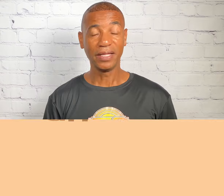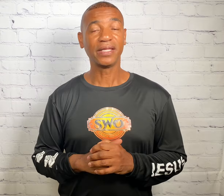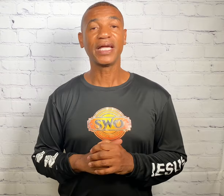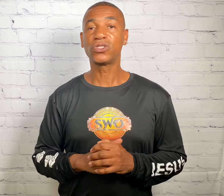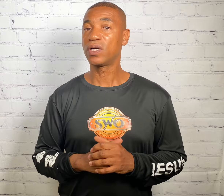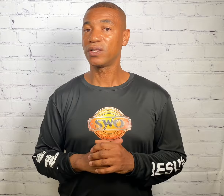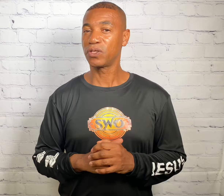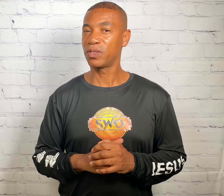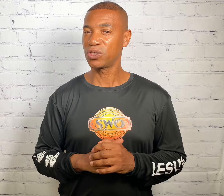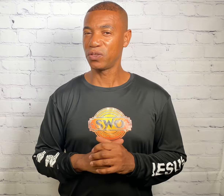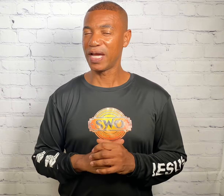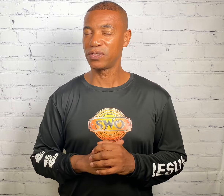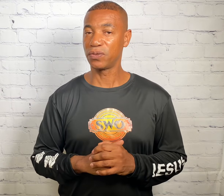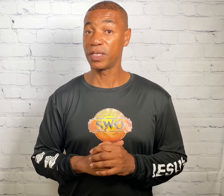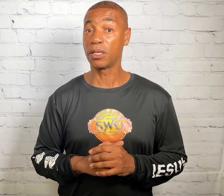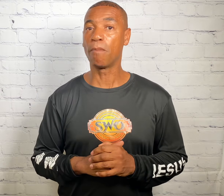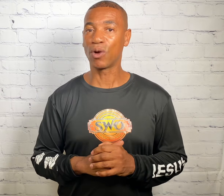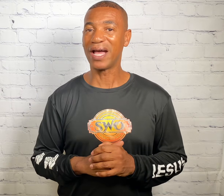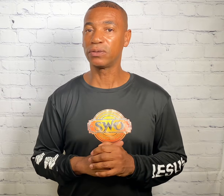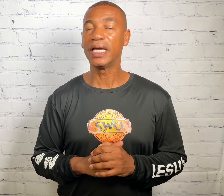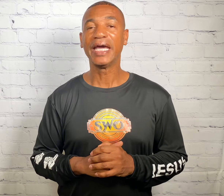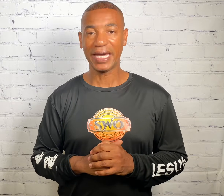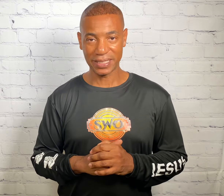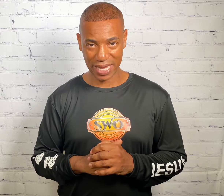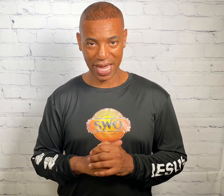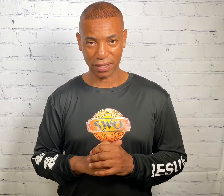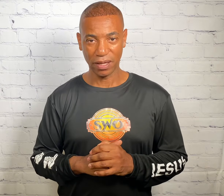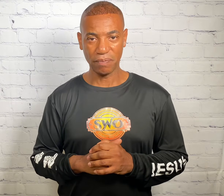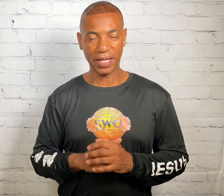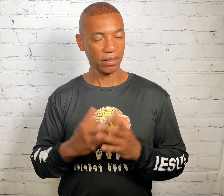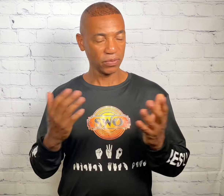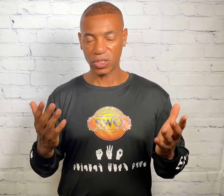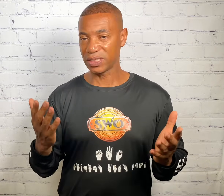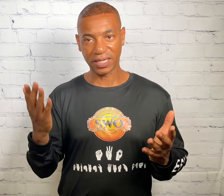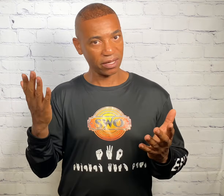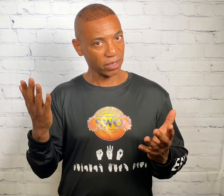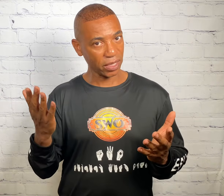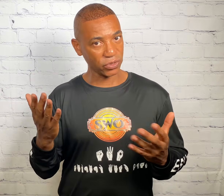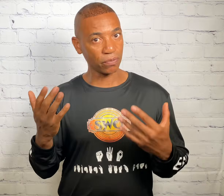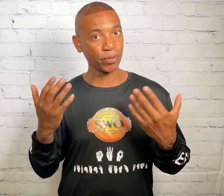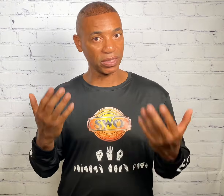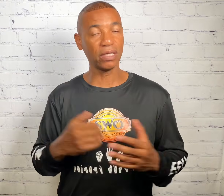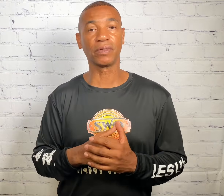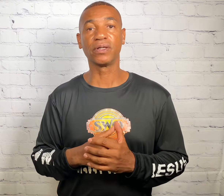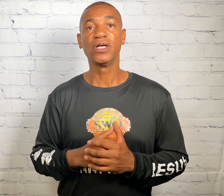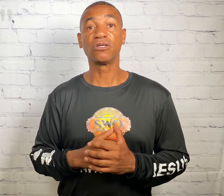Now the next 2 colors I'm going to show you how to do is brown and tan. And just like the other colors, they're pretty similar. So